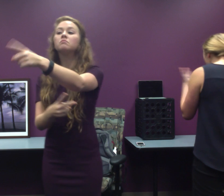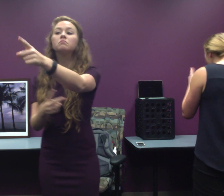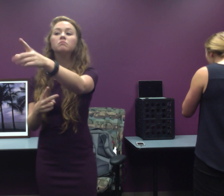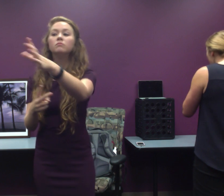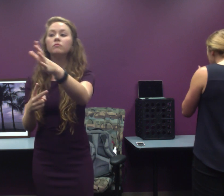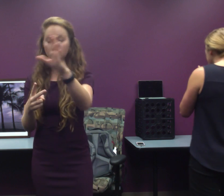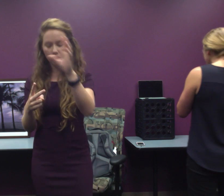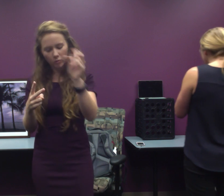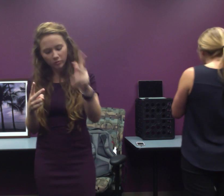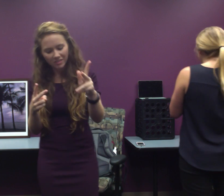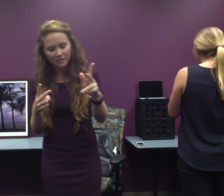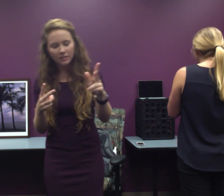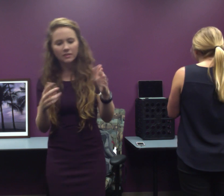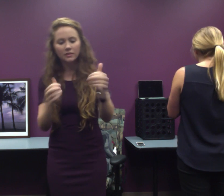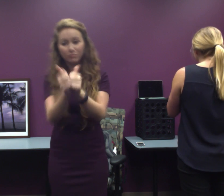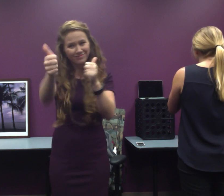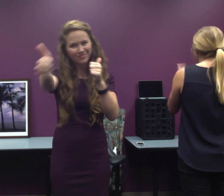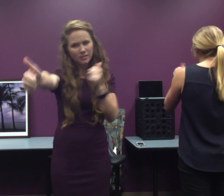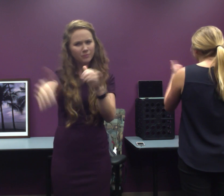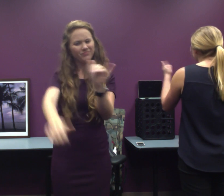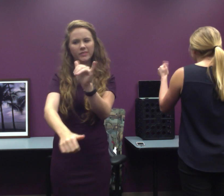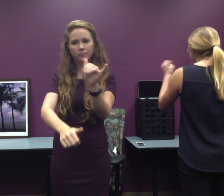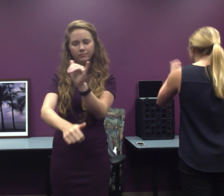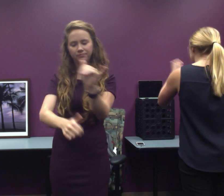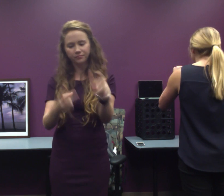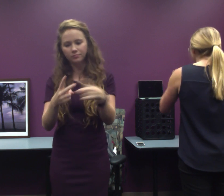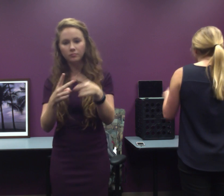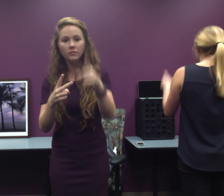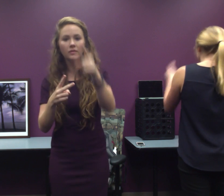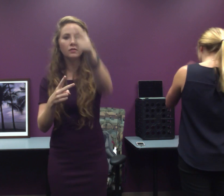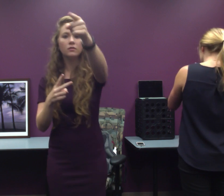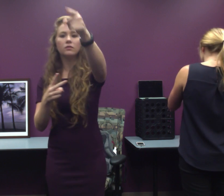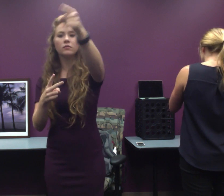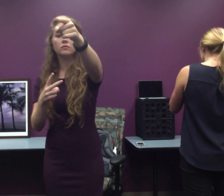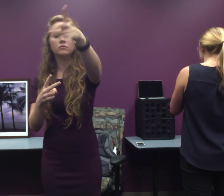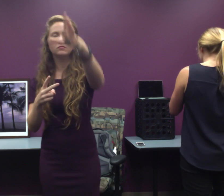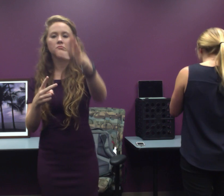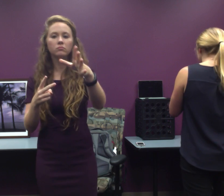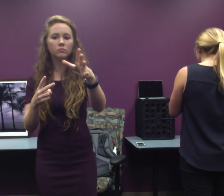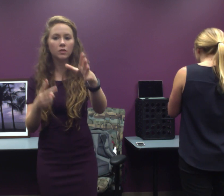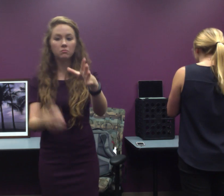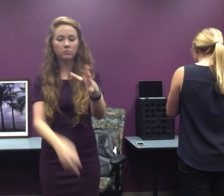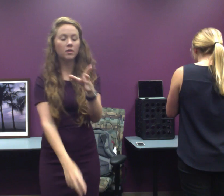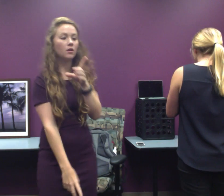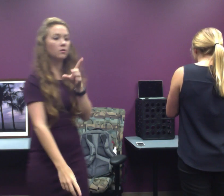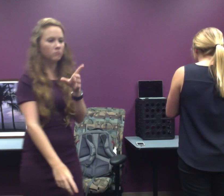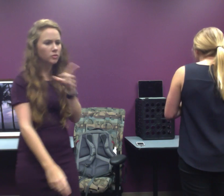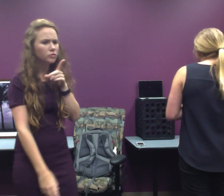Okay, that would be distance. Chris? Being sure that people knew how